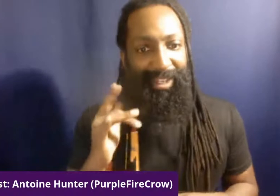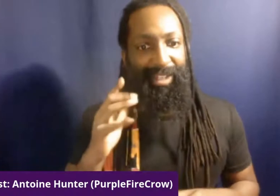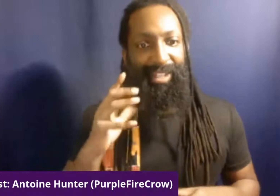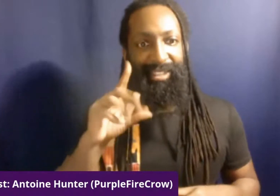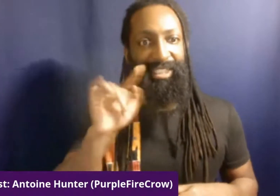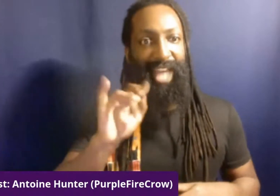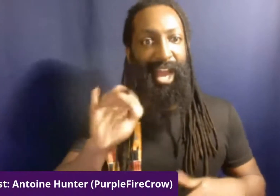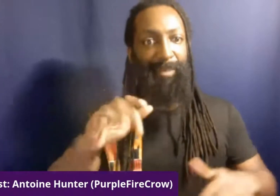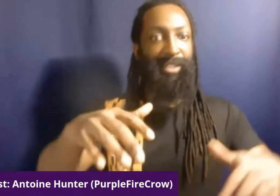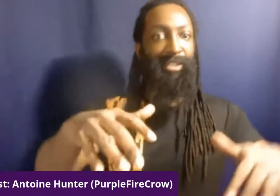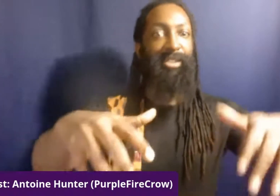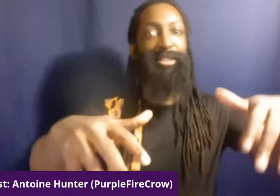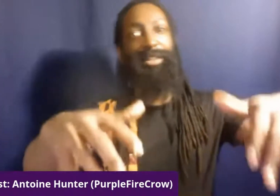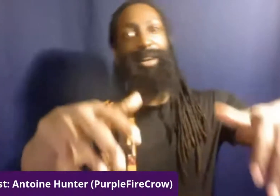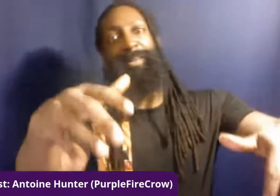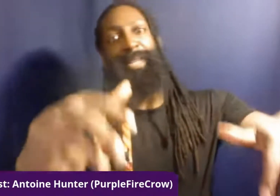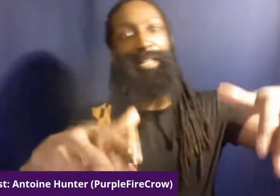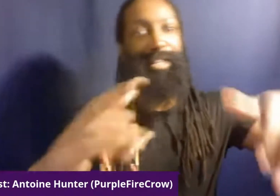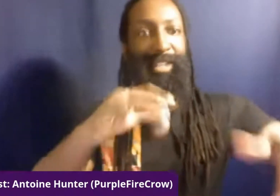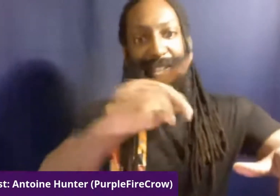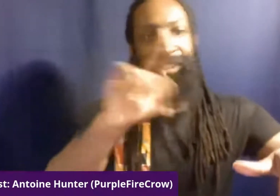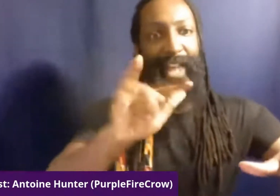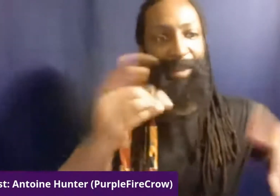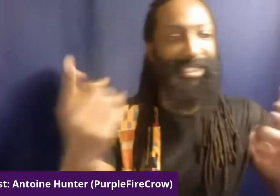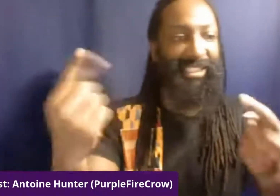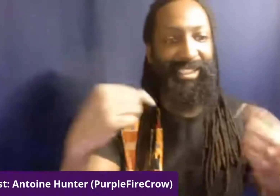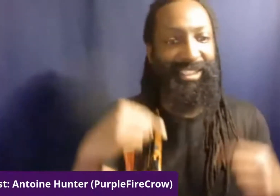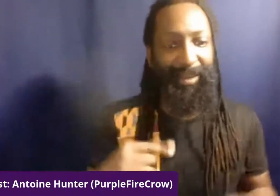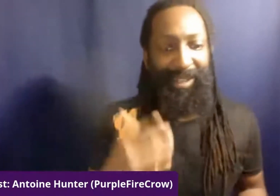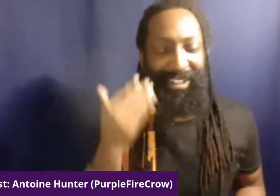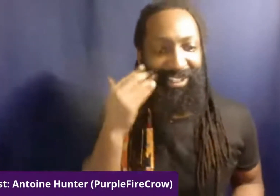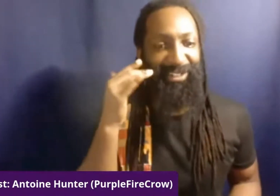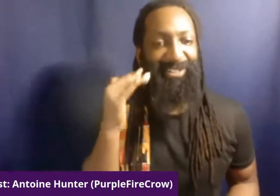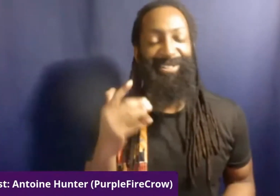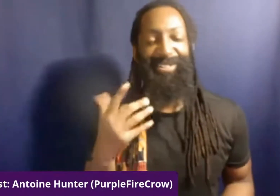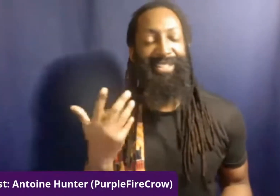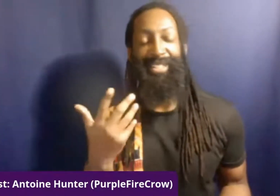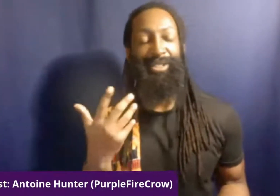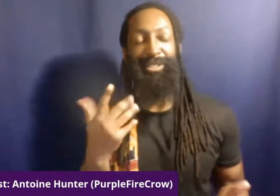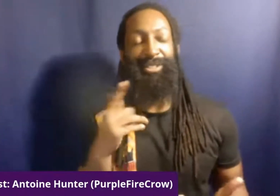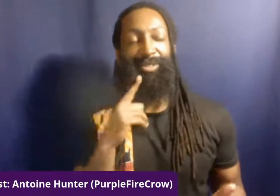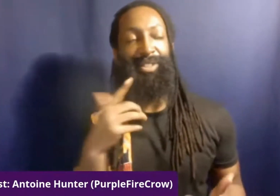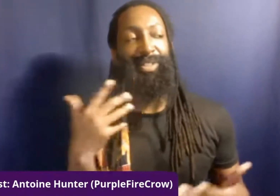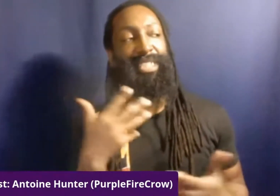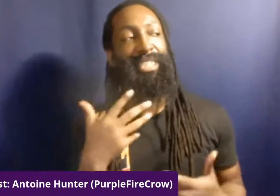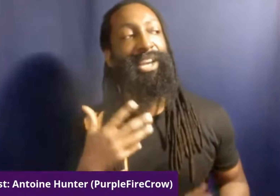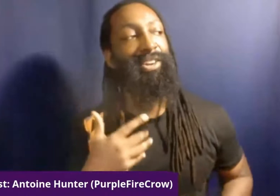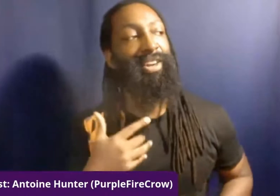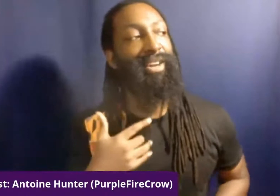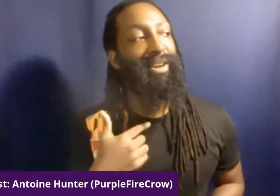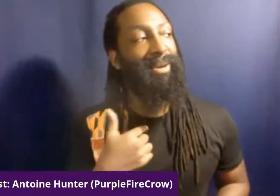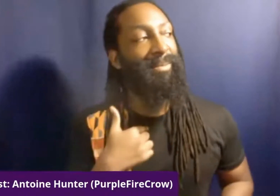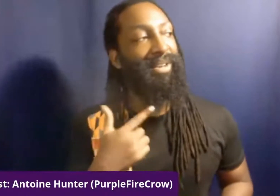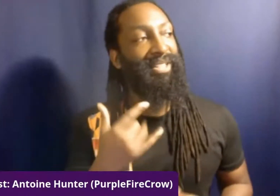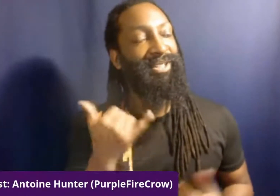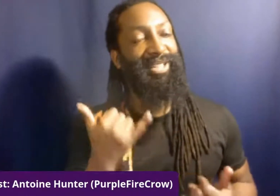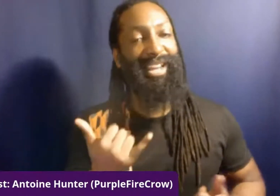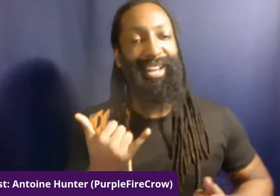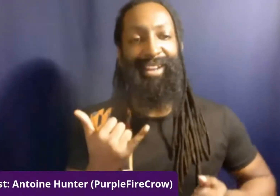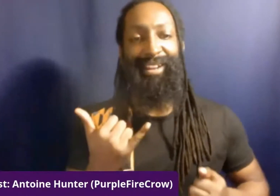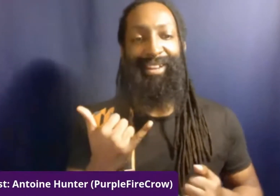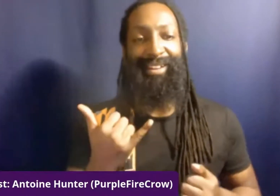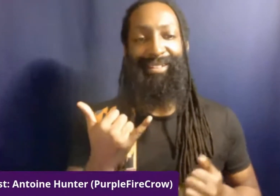know what I mean? The zombies right now. The zombies are coming. You know, it's a little scary.